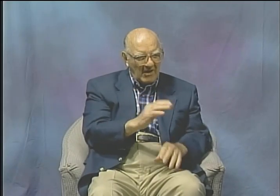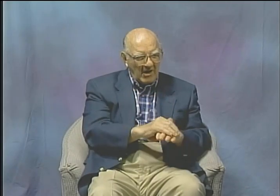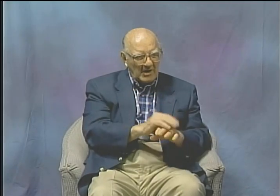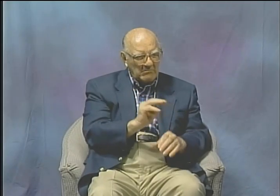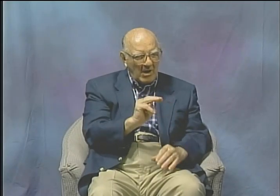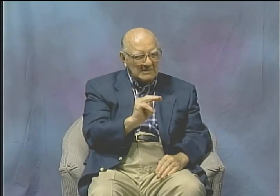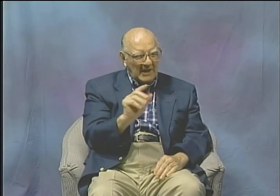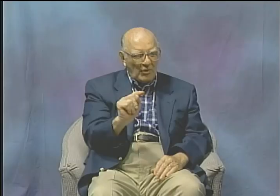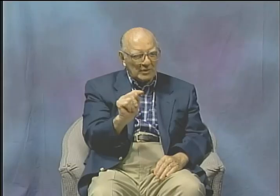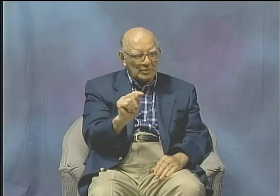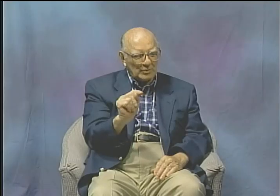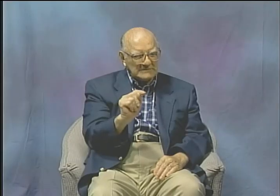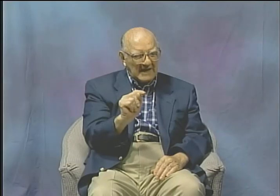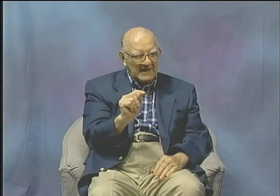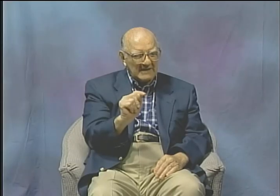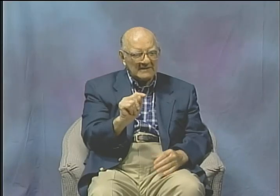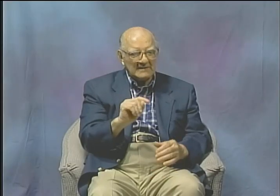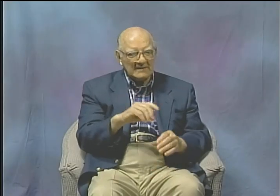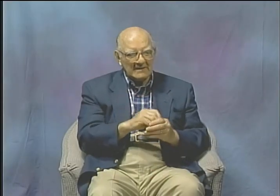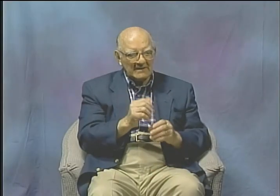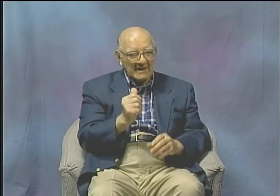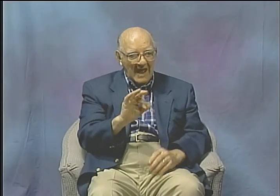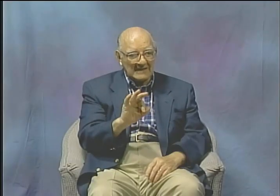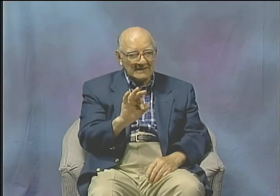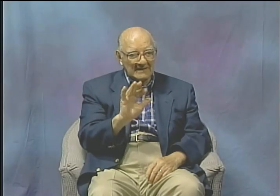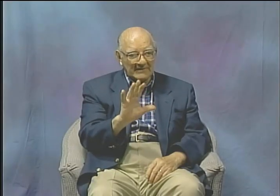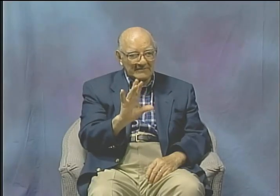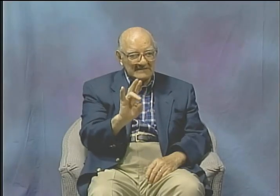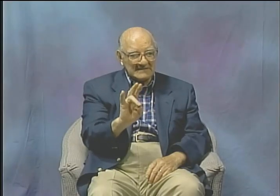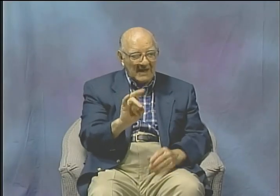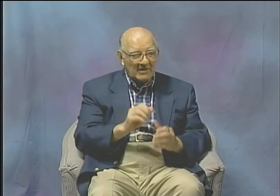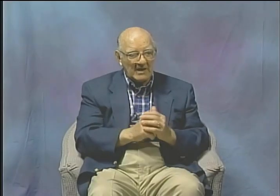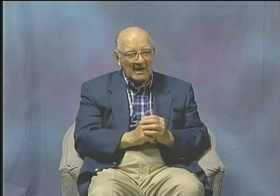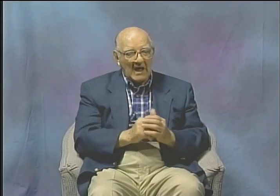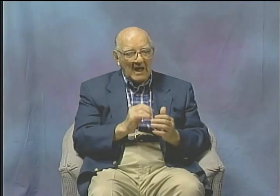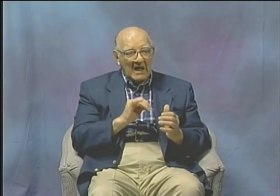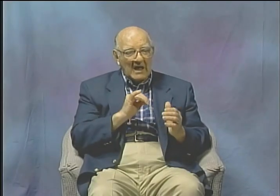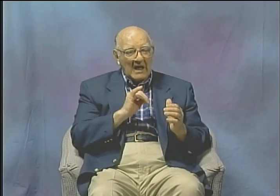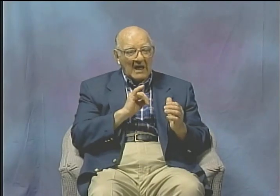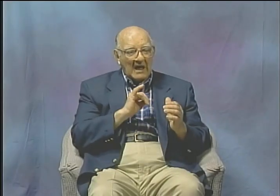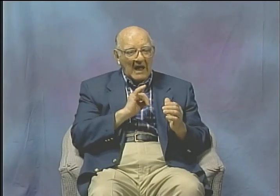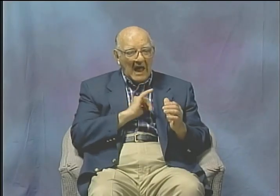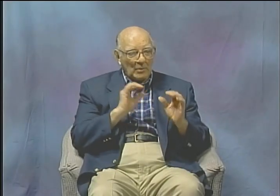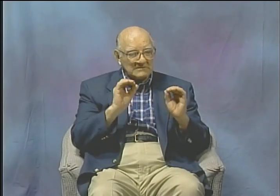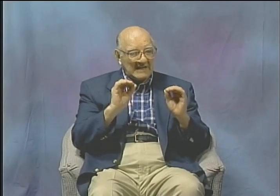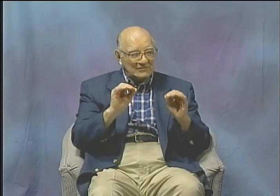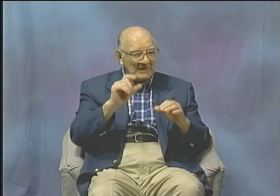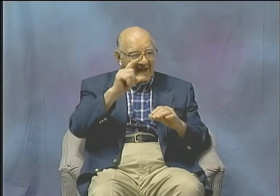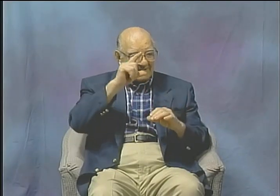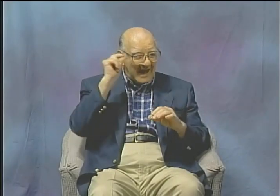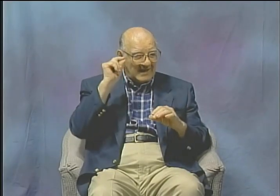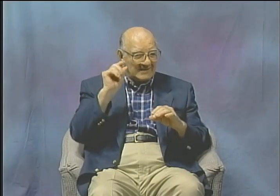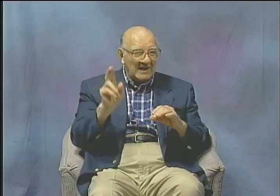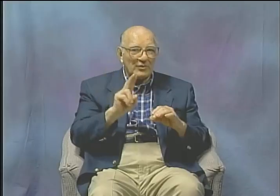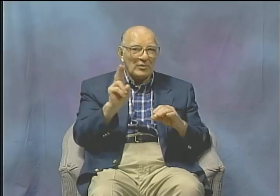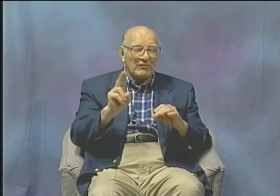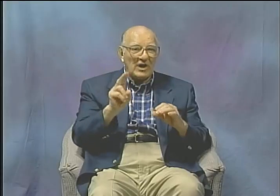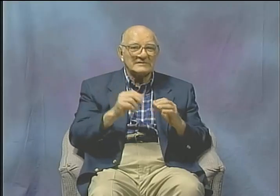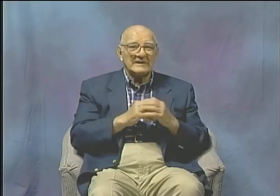on a Monday or Tuesday in 1957. I was teaching at Gallaudet University,